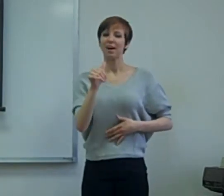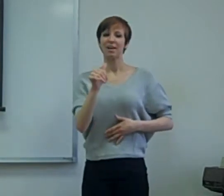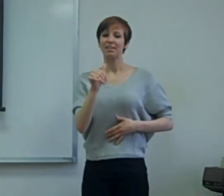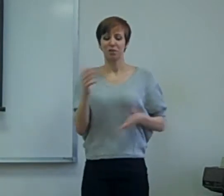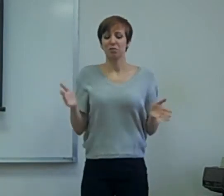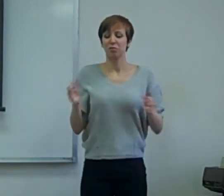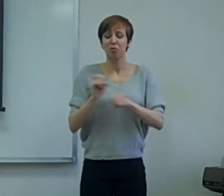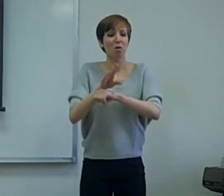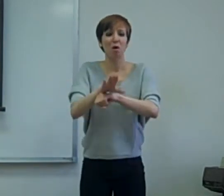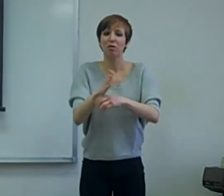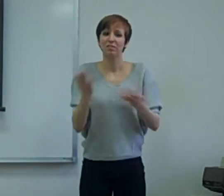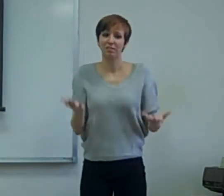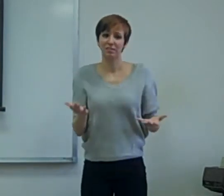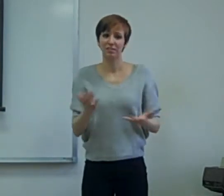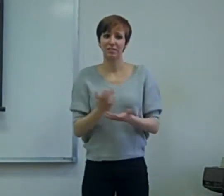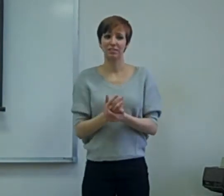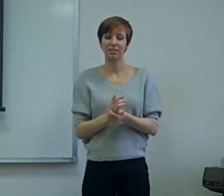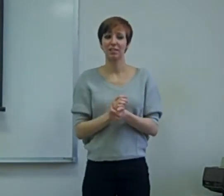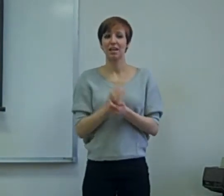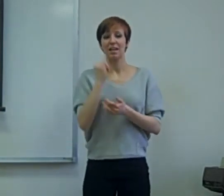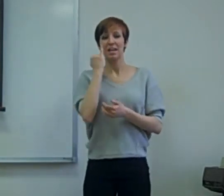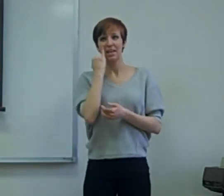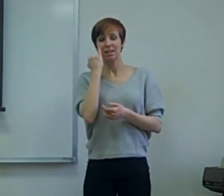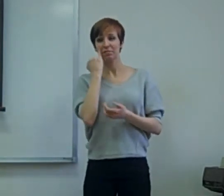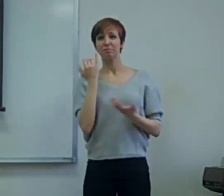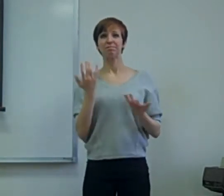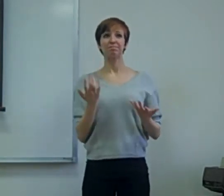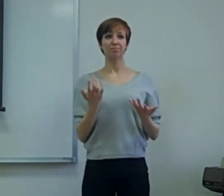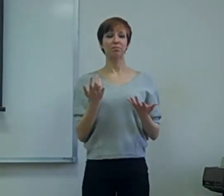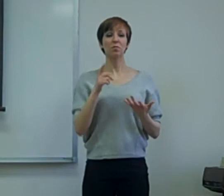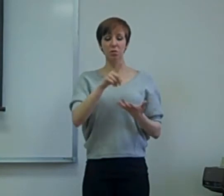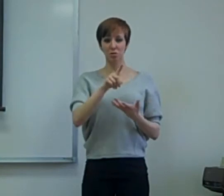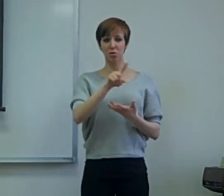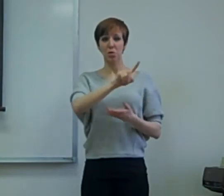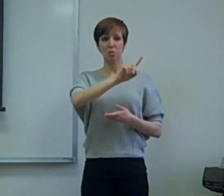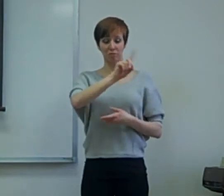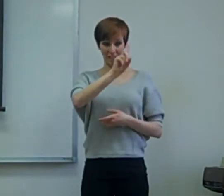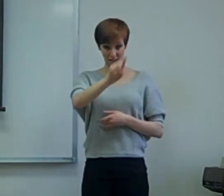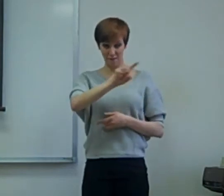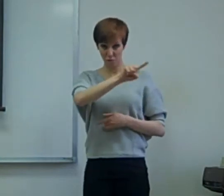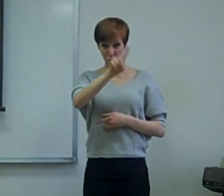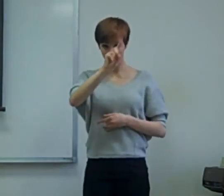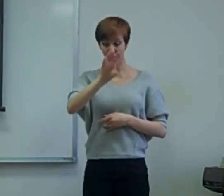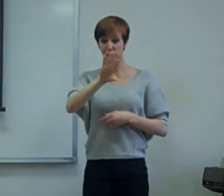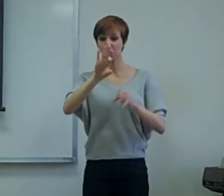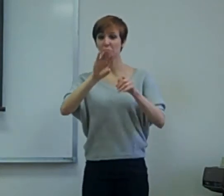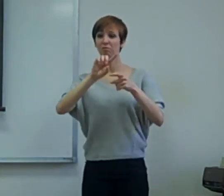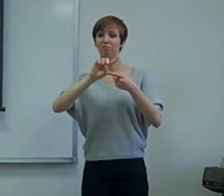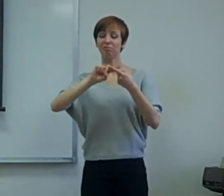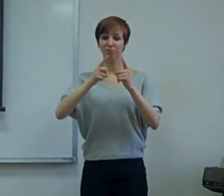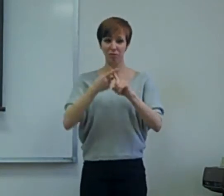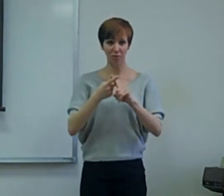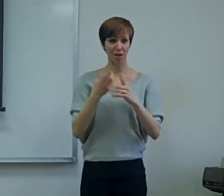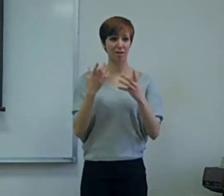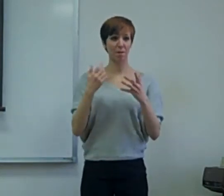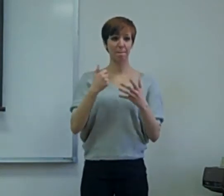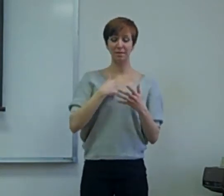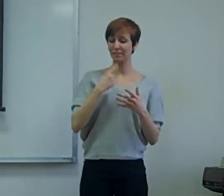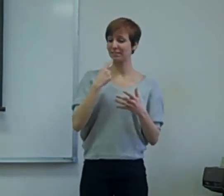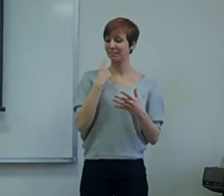you opening that door, it's not, now this is for me, and I do have to say it's for me. You will meet some people who don't want to